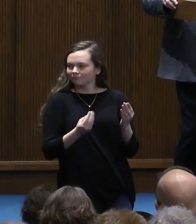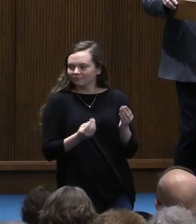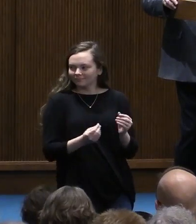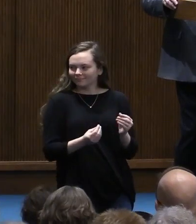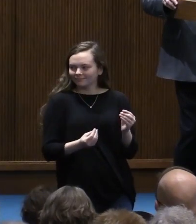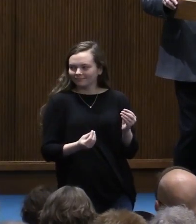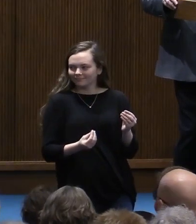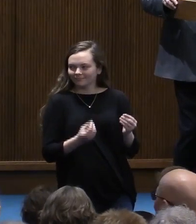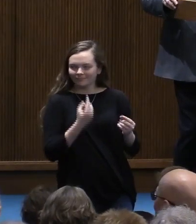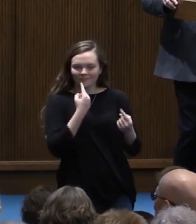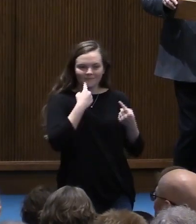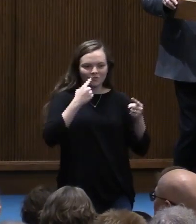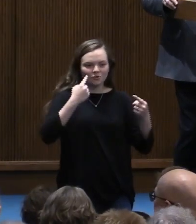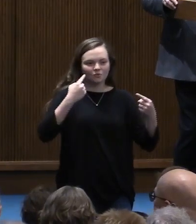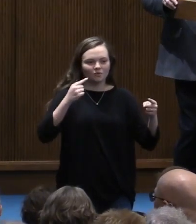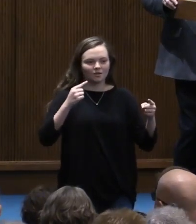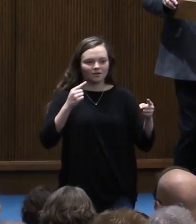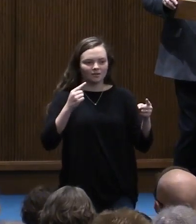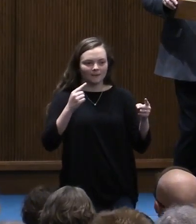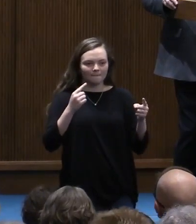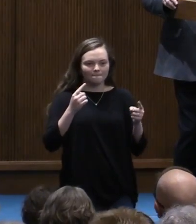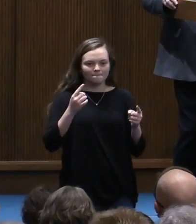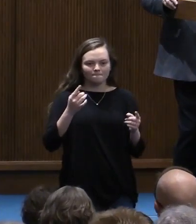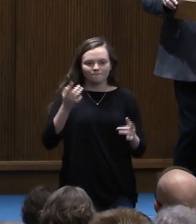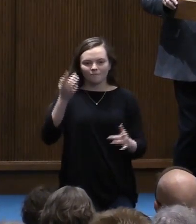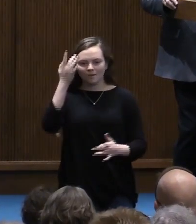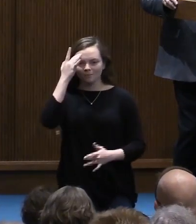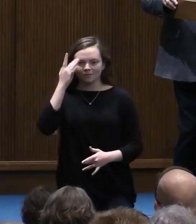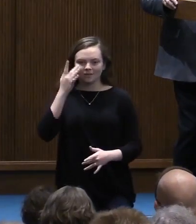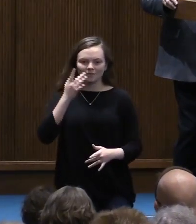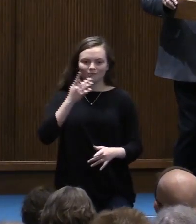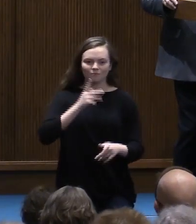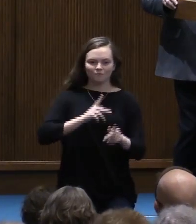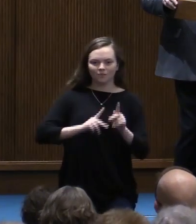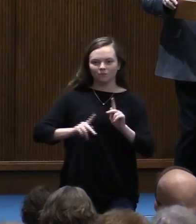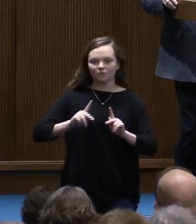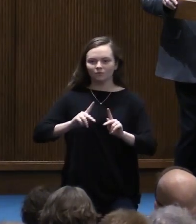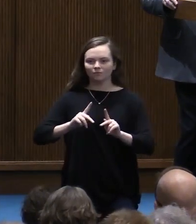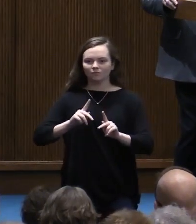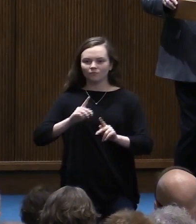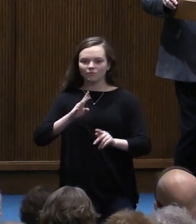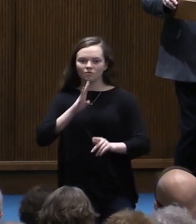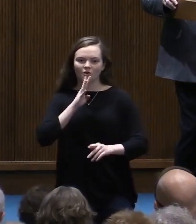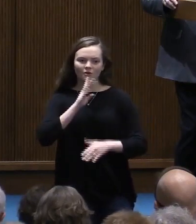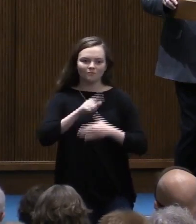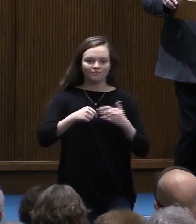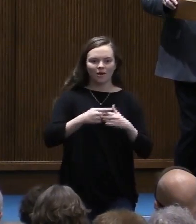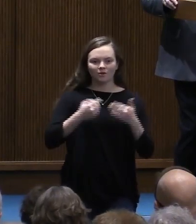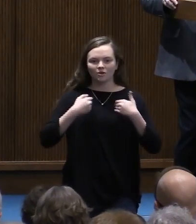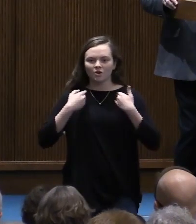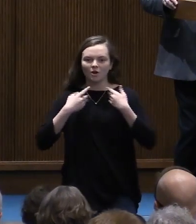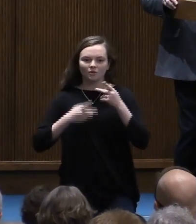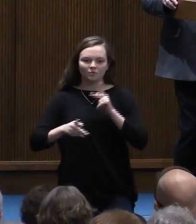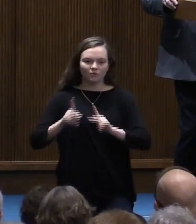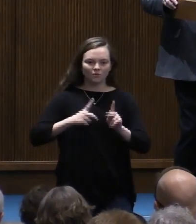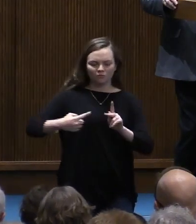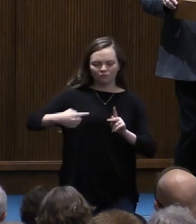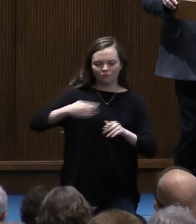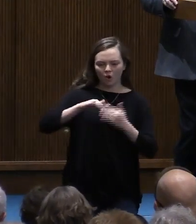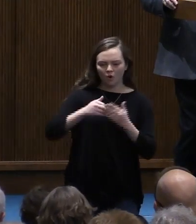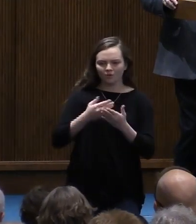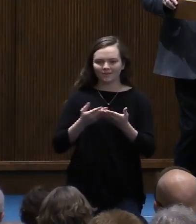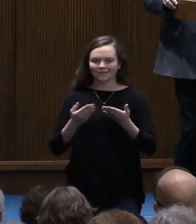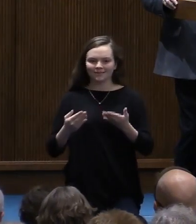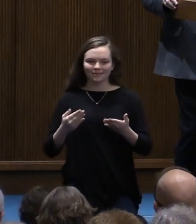I am sick to death of hearing people talking about our young people and millennials and all these things in the